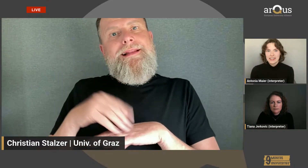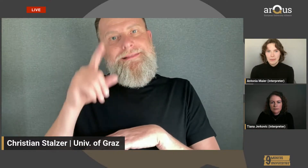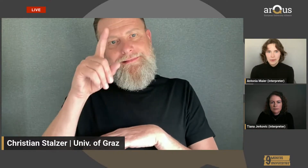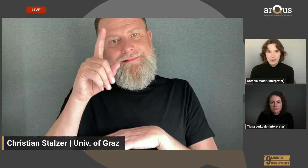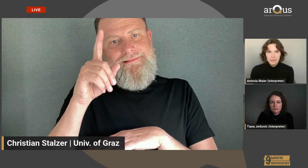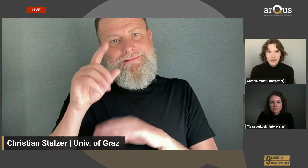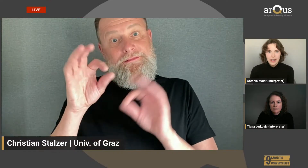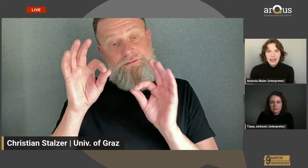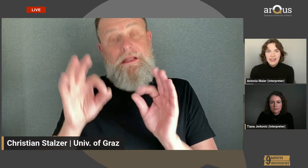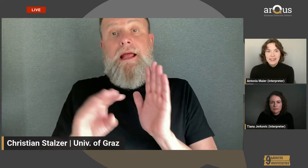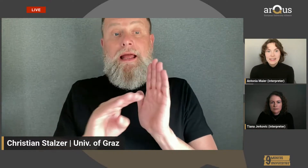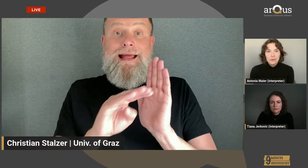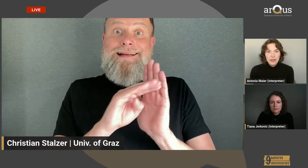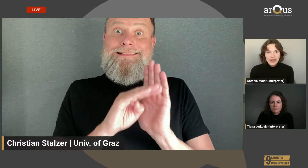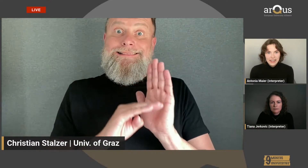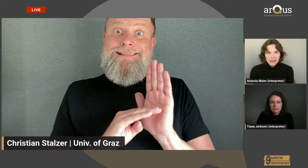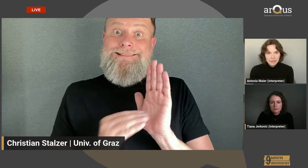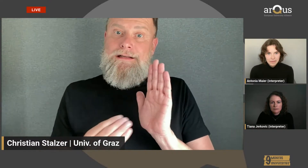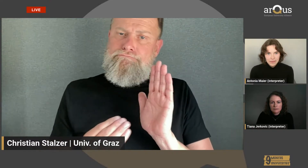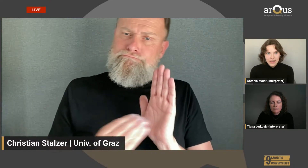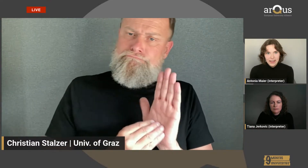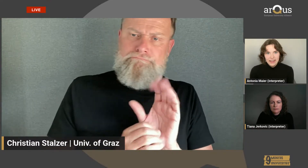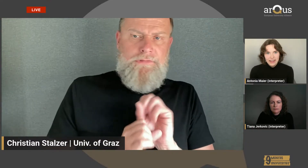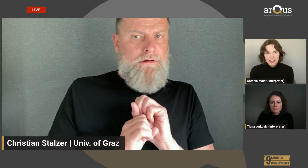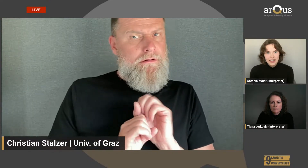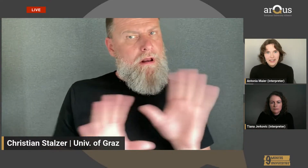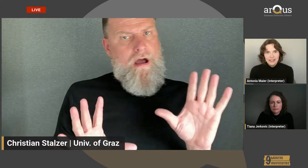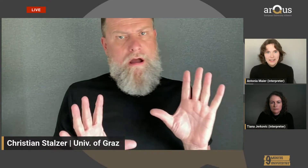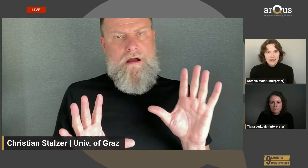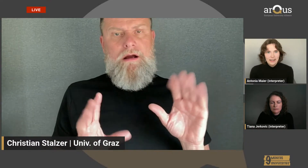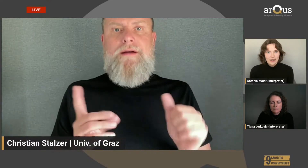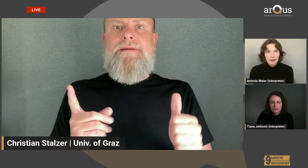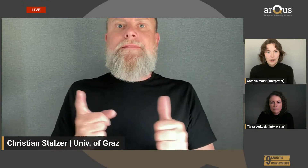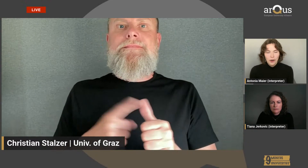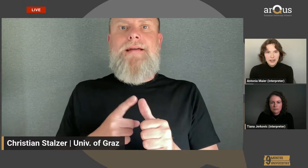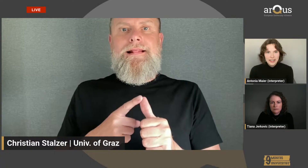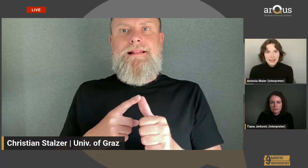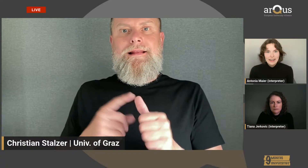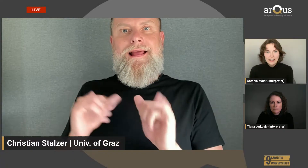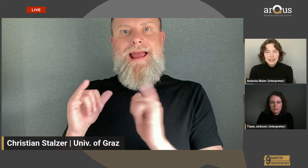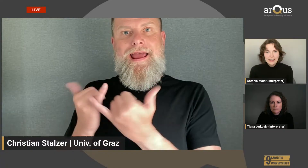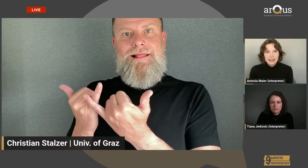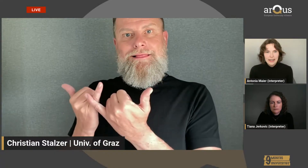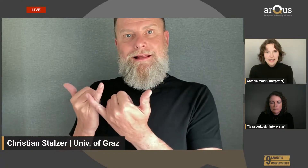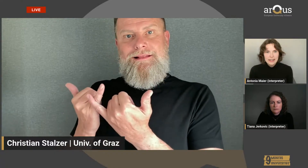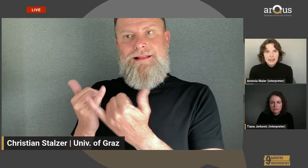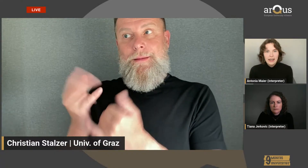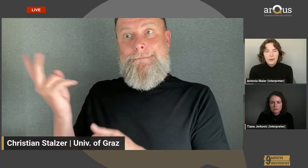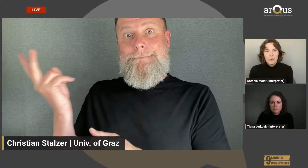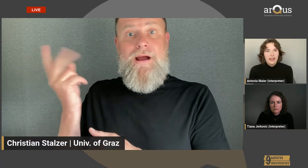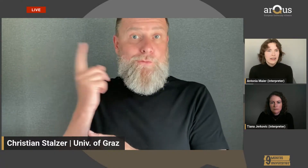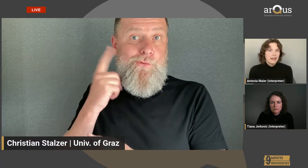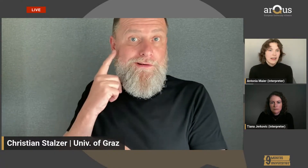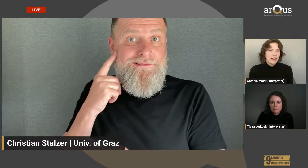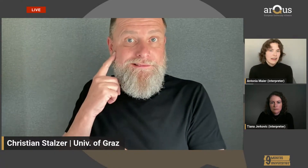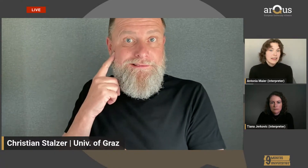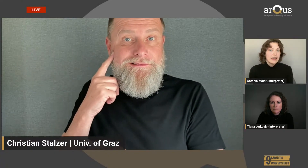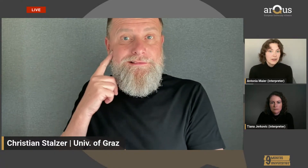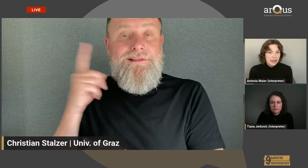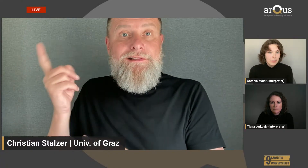one example. In Sweden, there is a law that clearly states